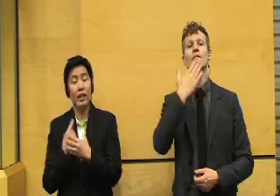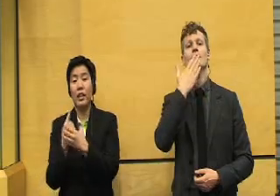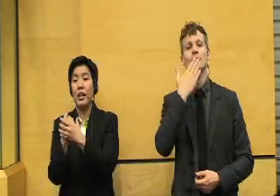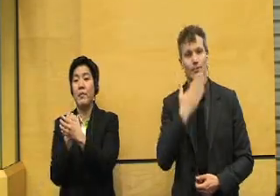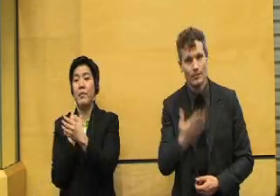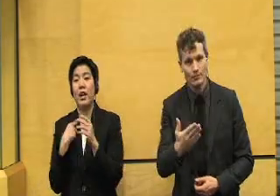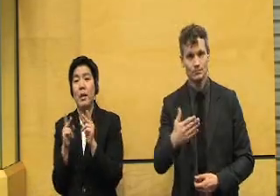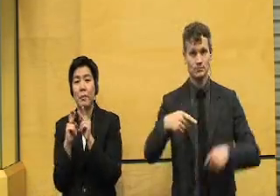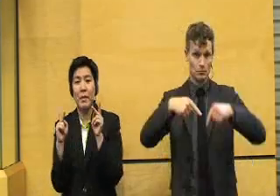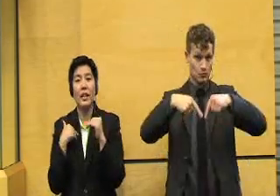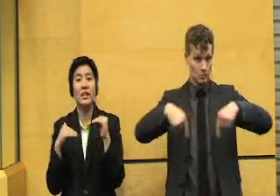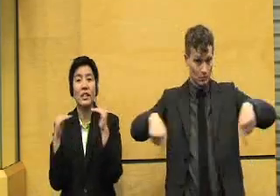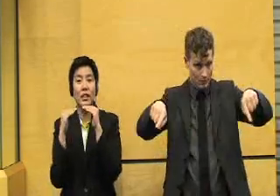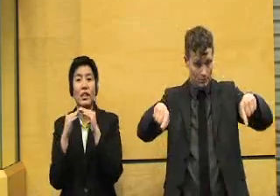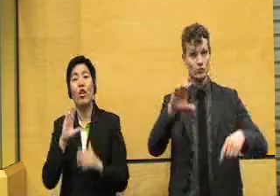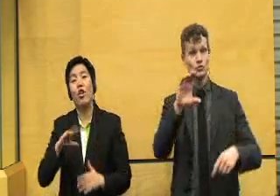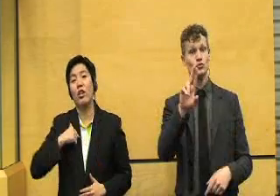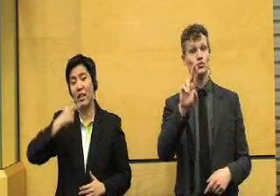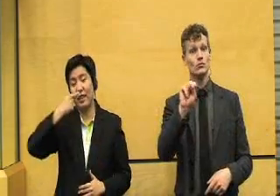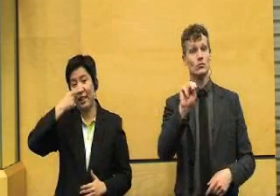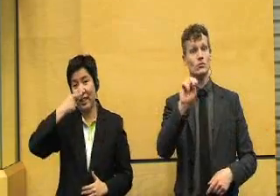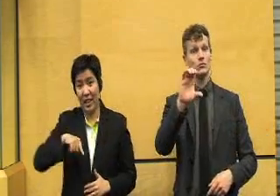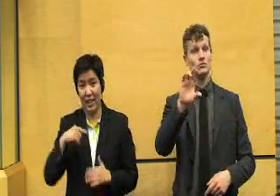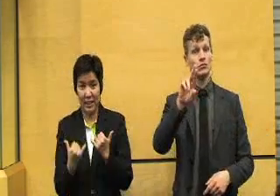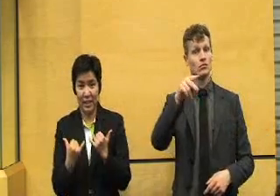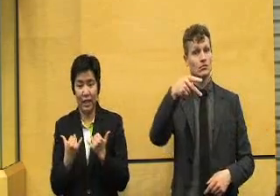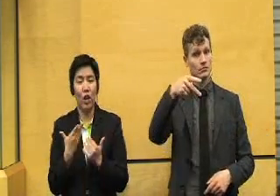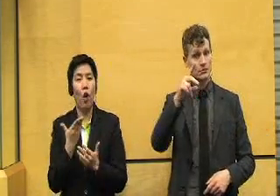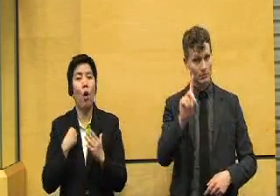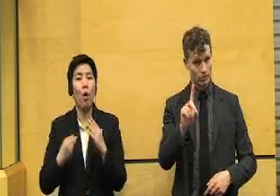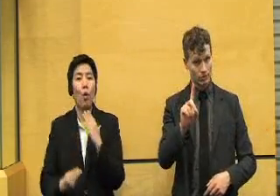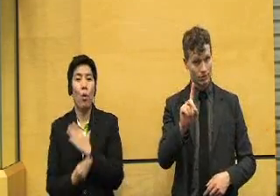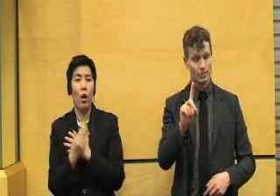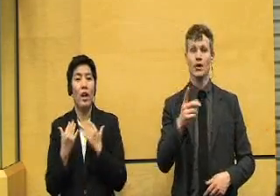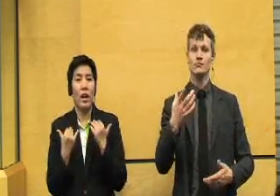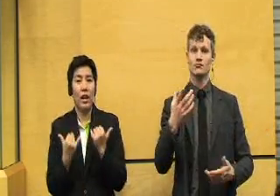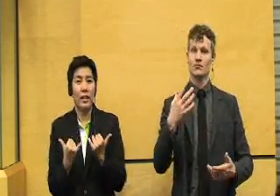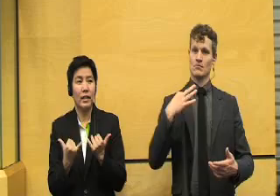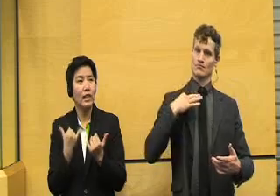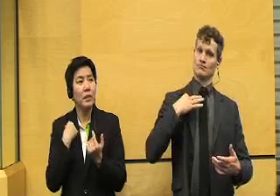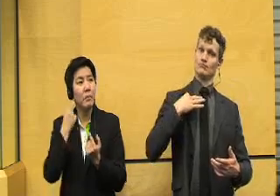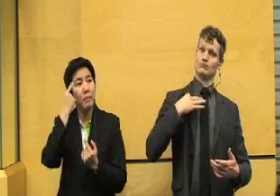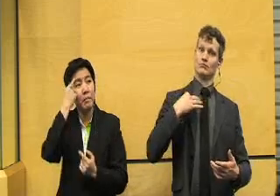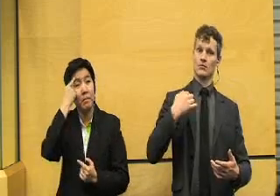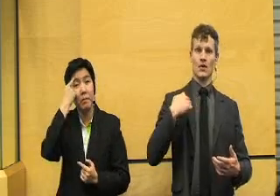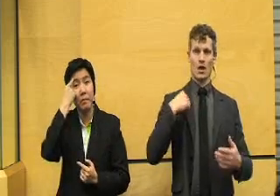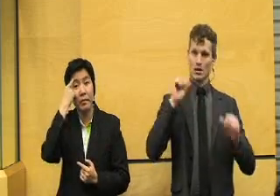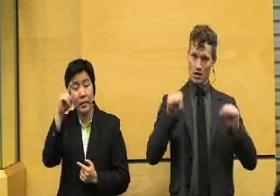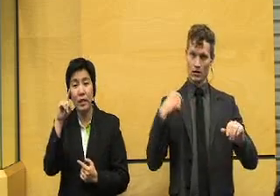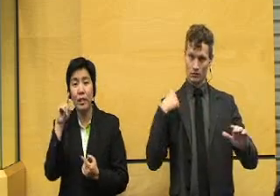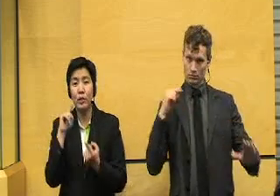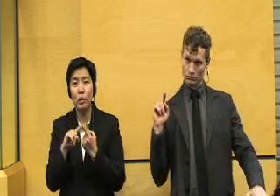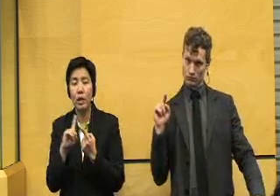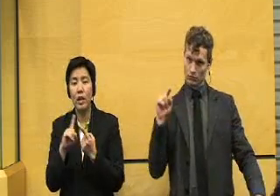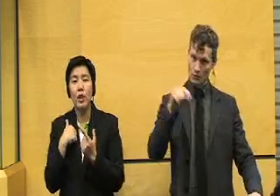with Disabilities for this unique opportunity for allowing the Commission to participate in the Committee's examination of Thailand's country